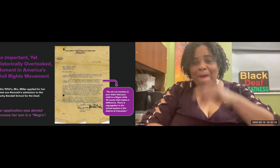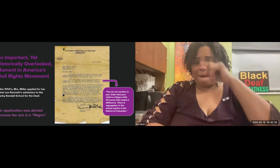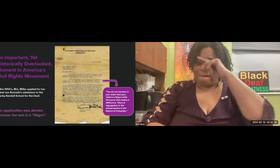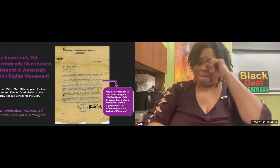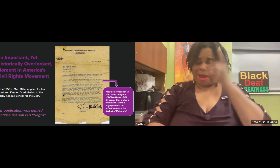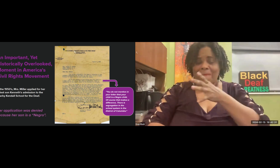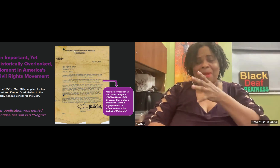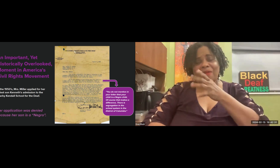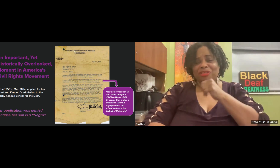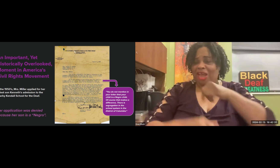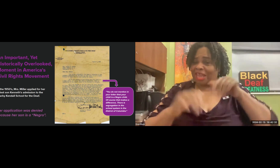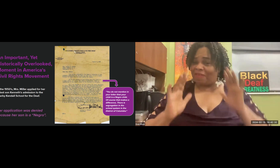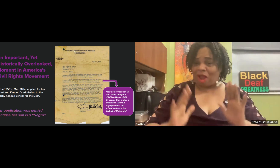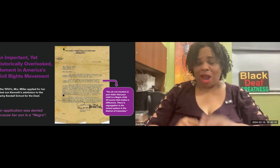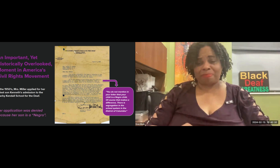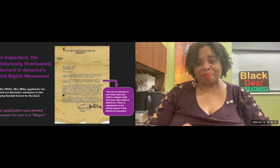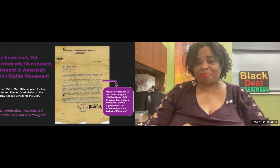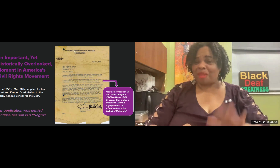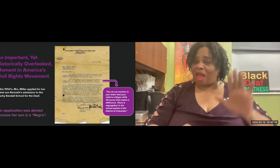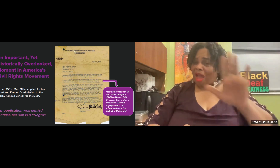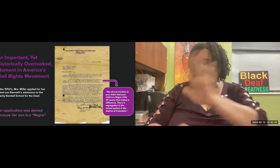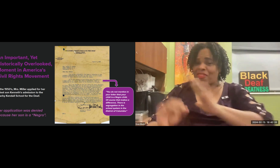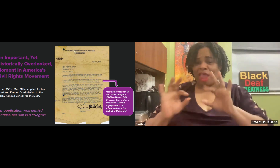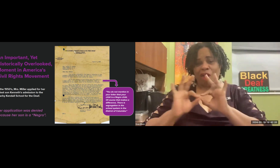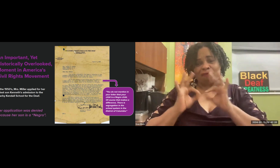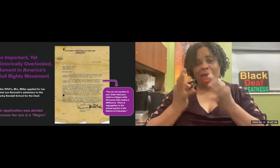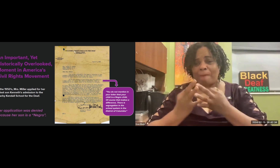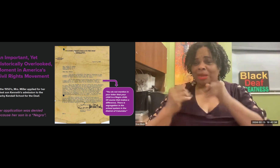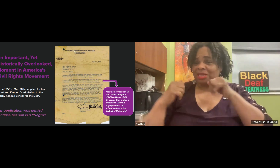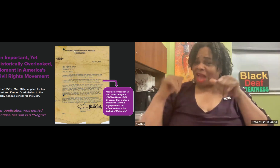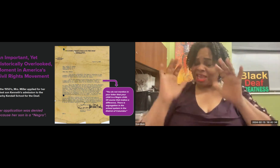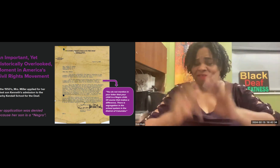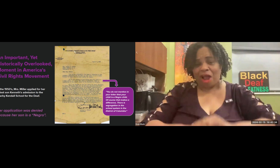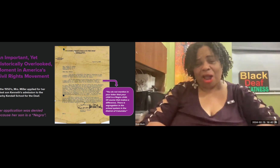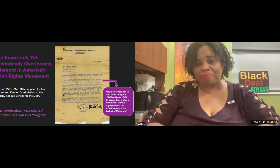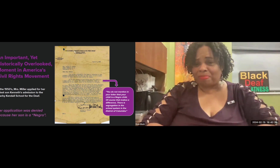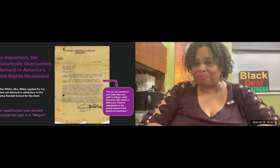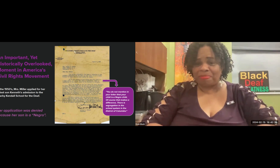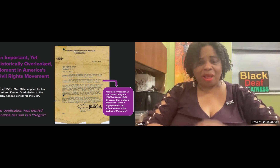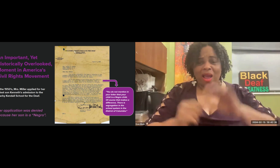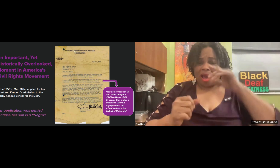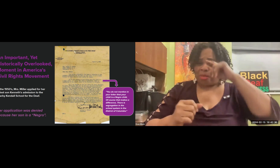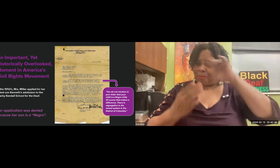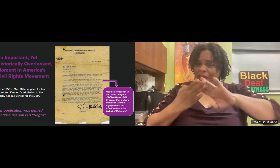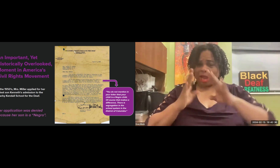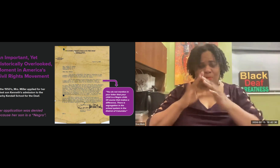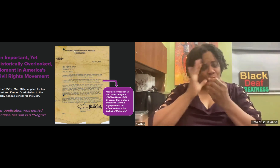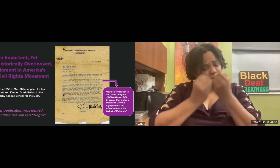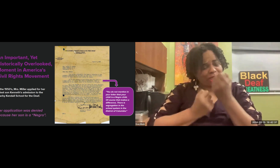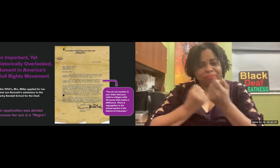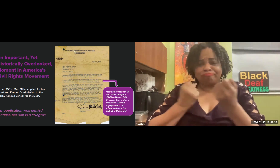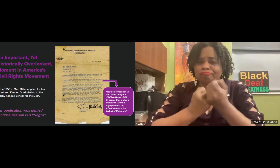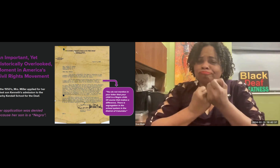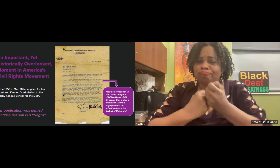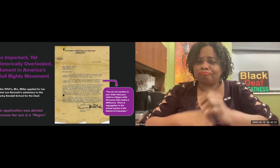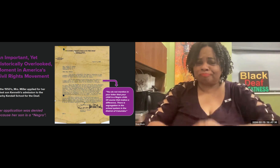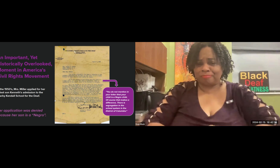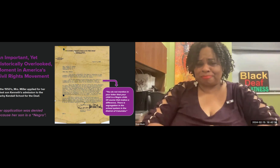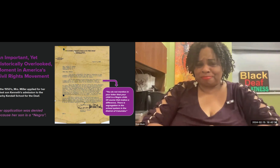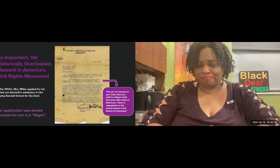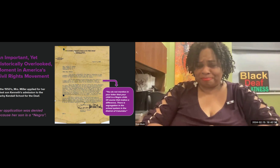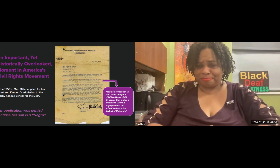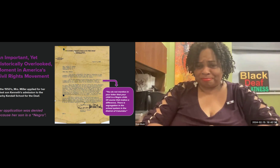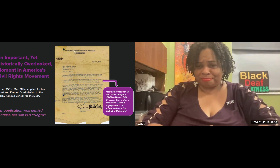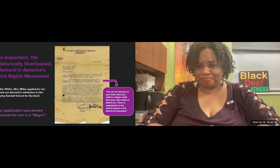fight, but the amazing thing is that she didn't give up. Mothers don't give up. Families don't give up.